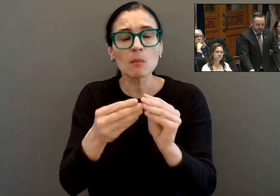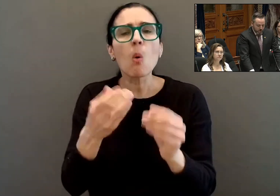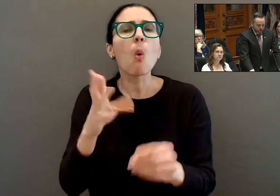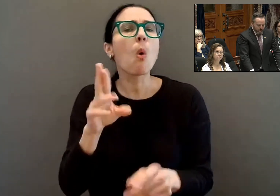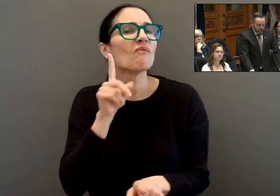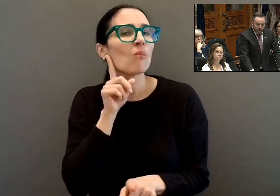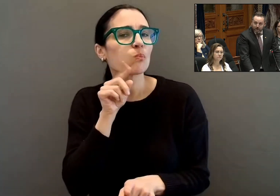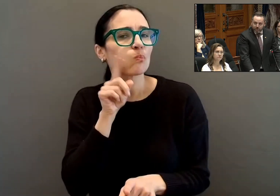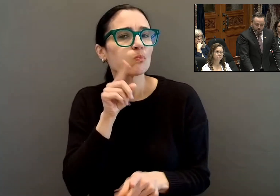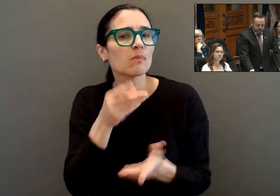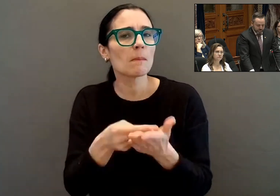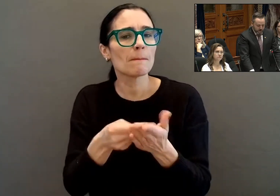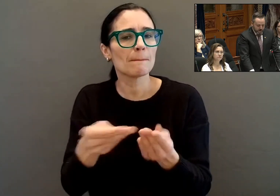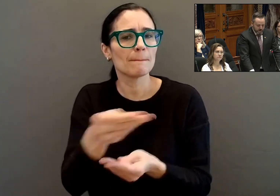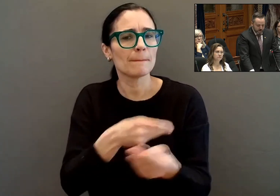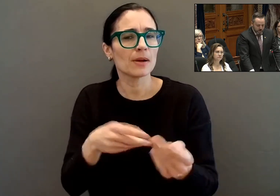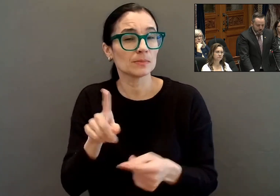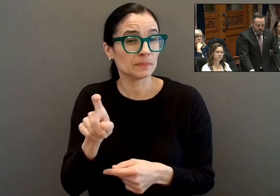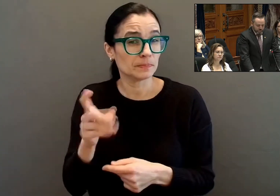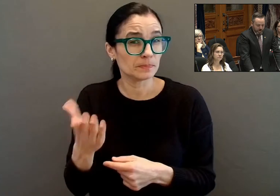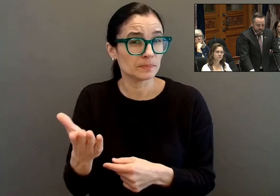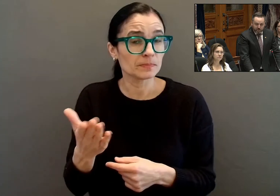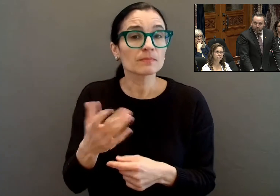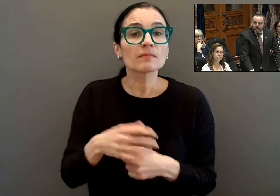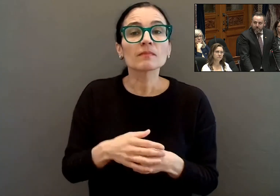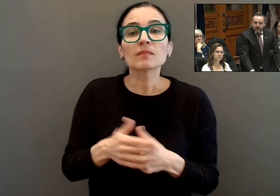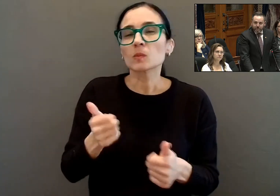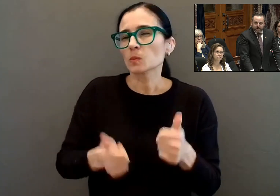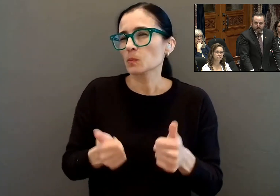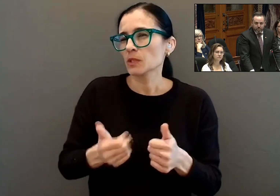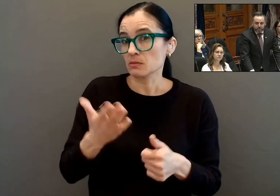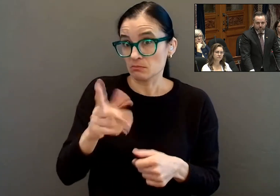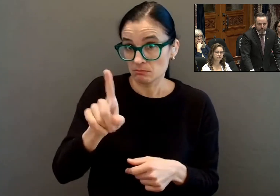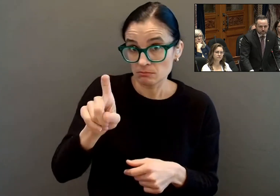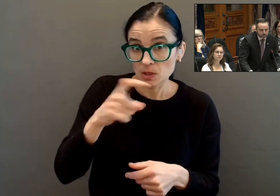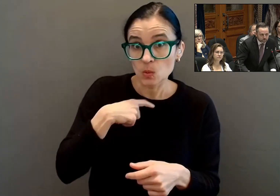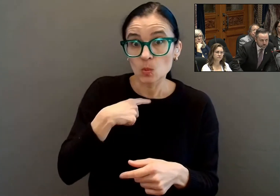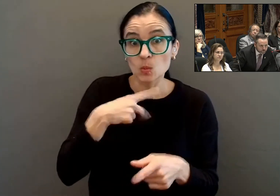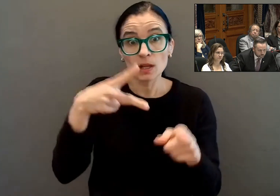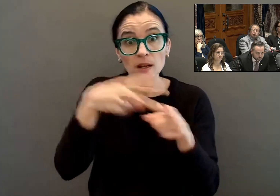and let us know whether we're cutting tourism funding or is the province increasing the deficit?